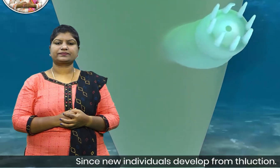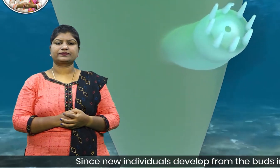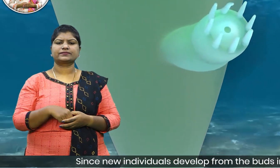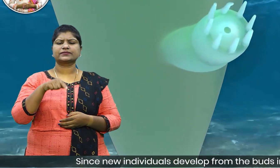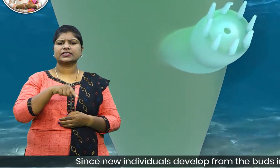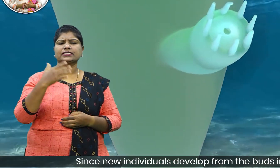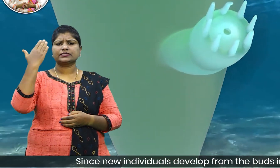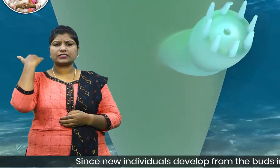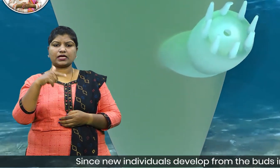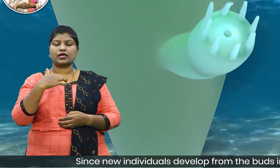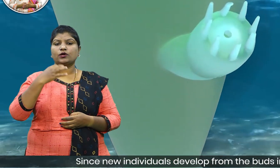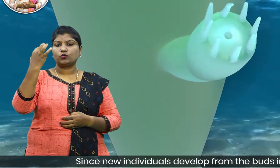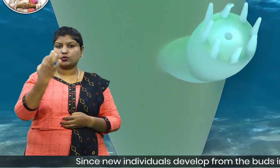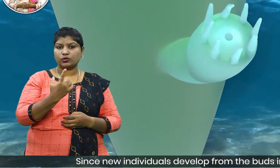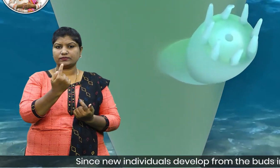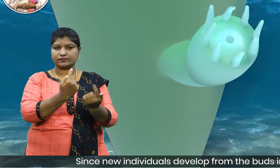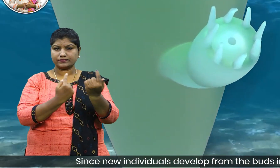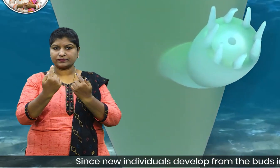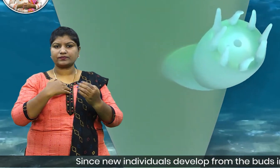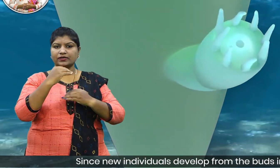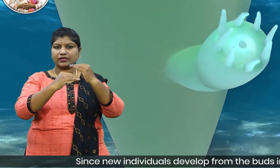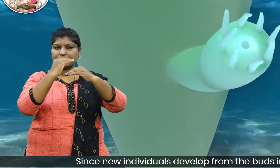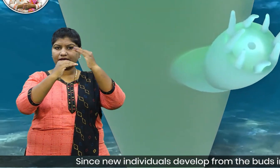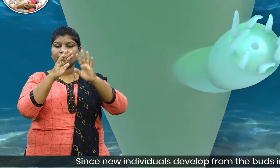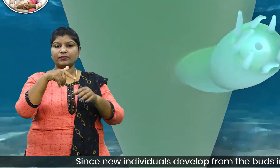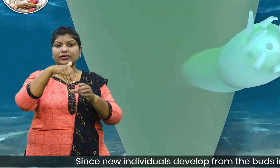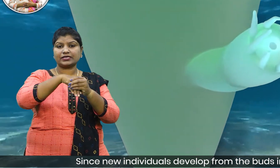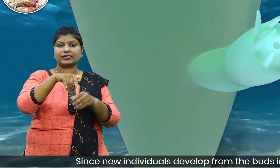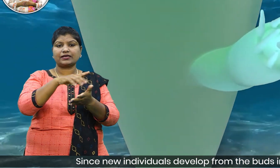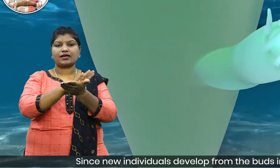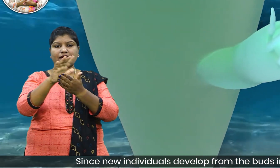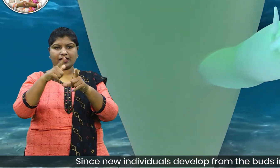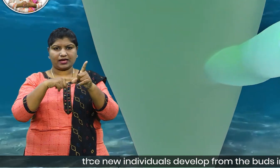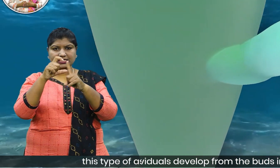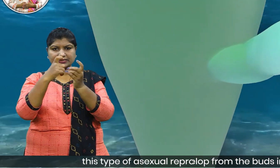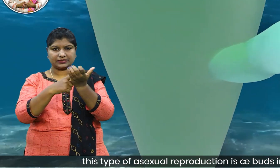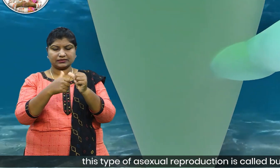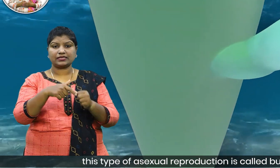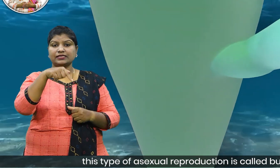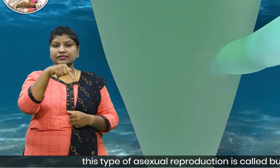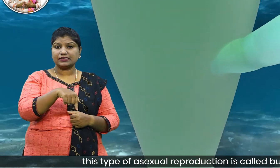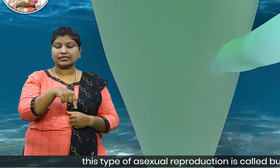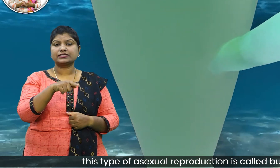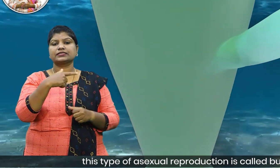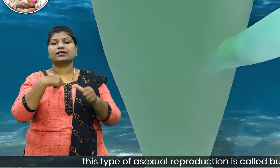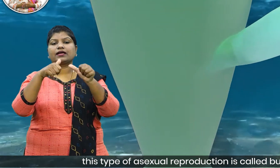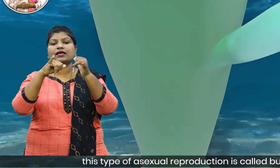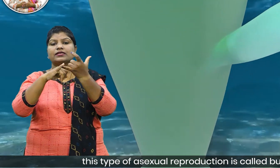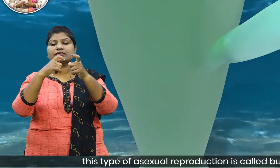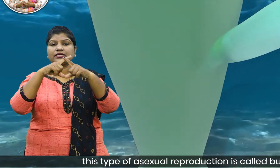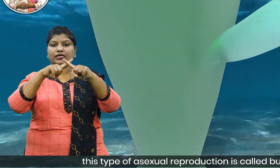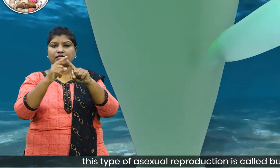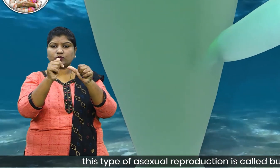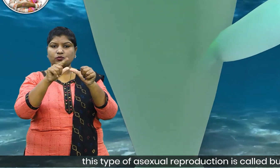Since new individuals develop from the buds in hydra, this type of asexual